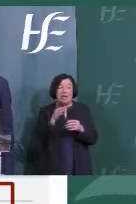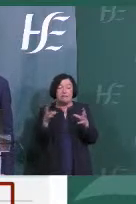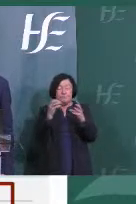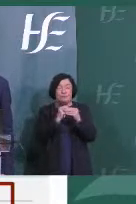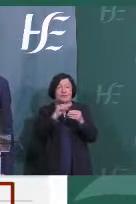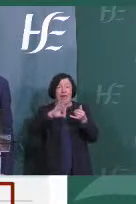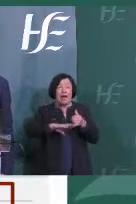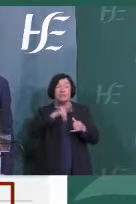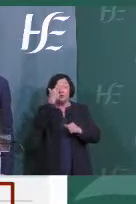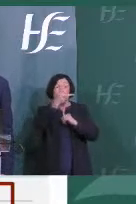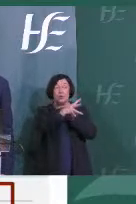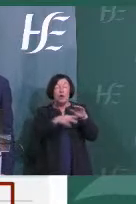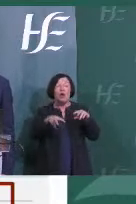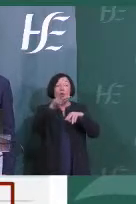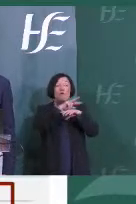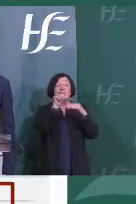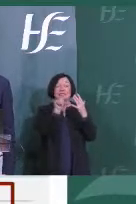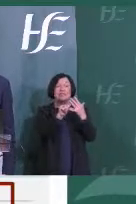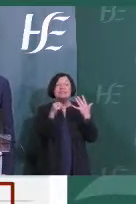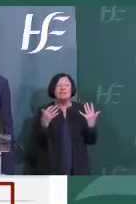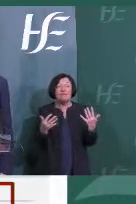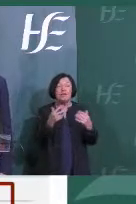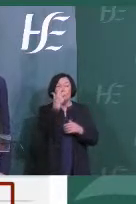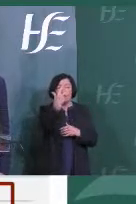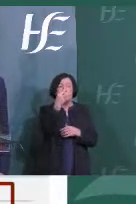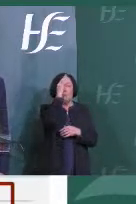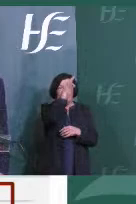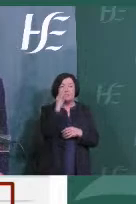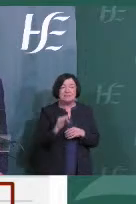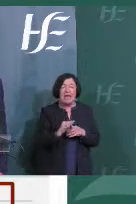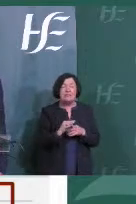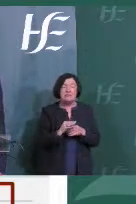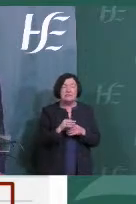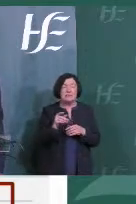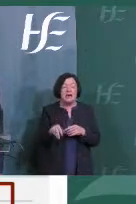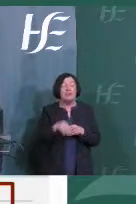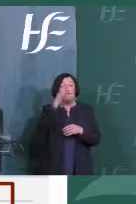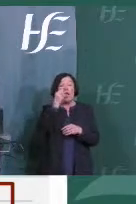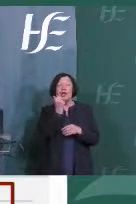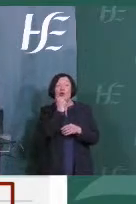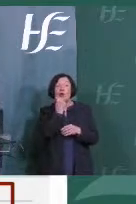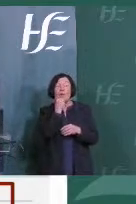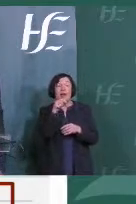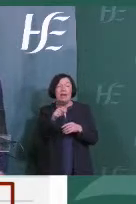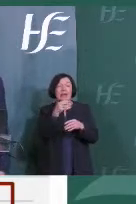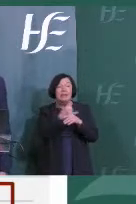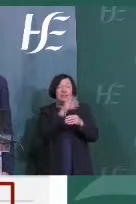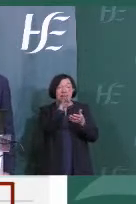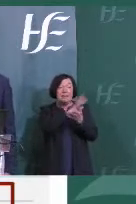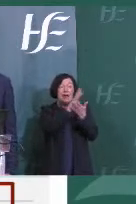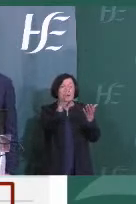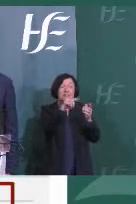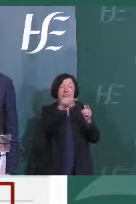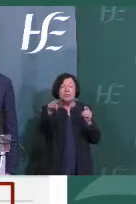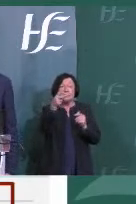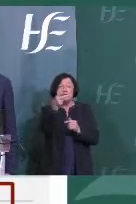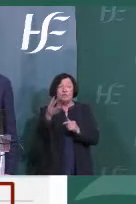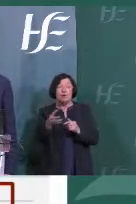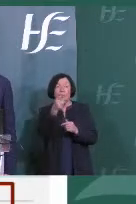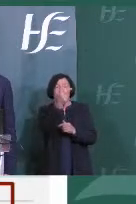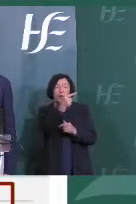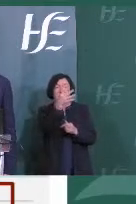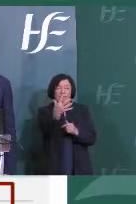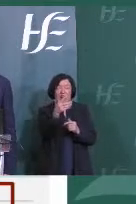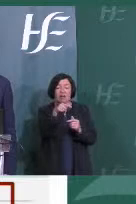weeks. And in over 65-year-olds, only 3% of cases. And the great bulk of cases in the 19 to 24-year-old age group,